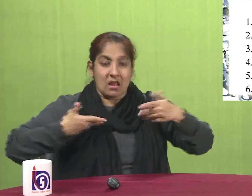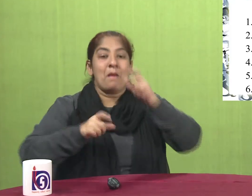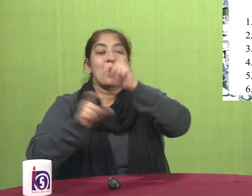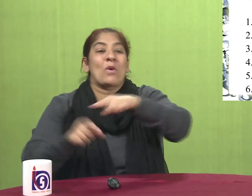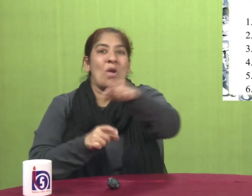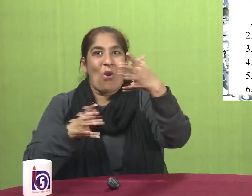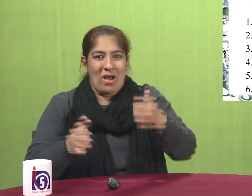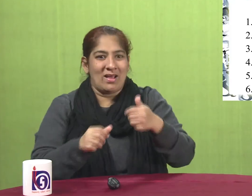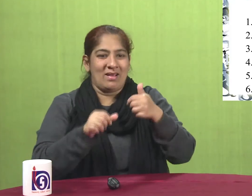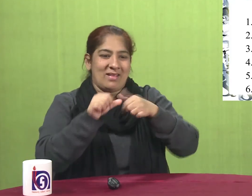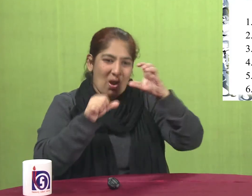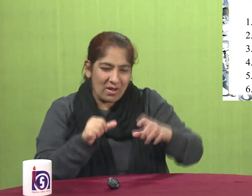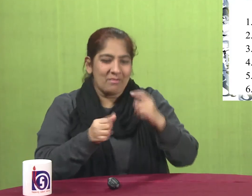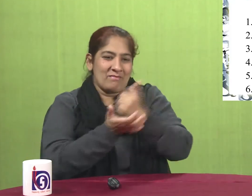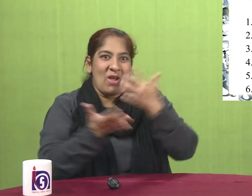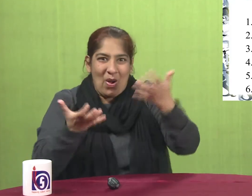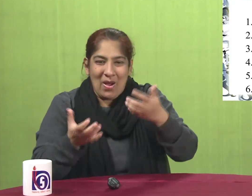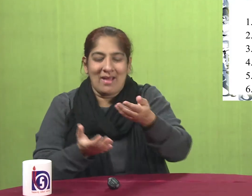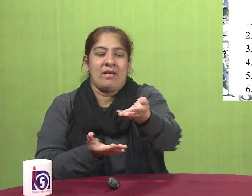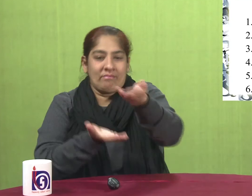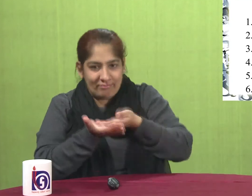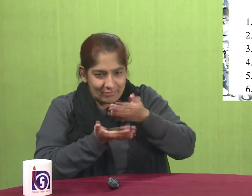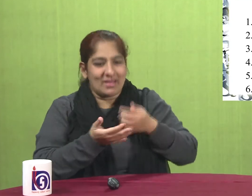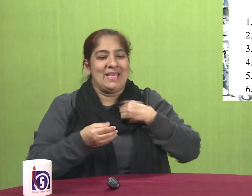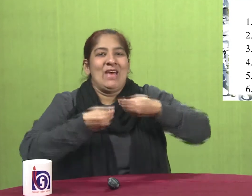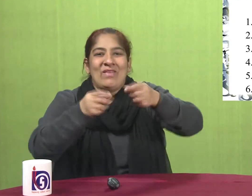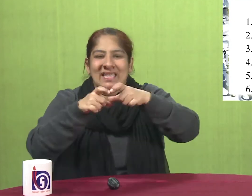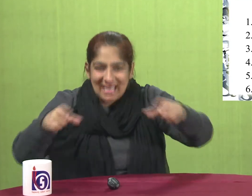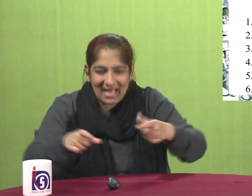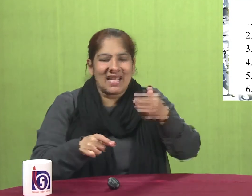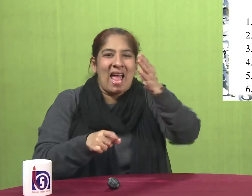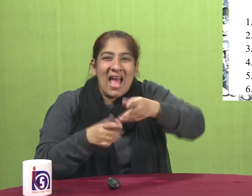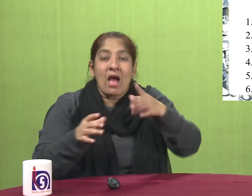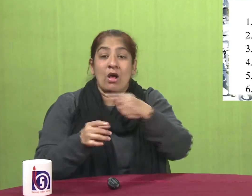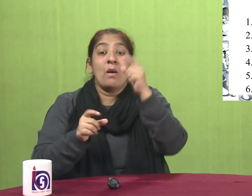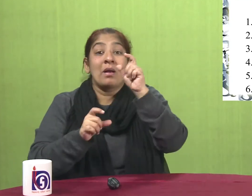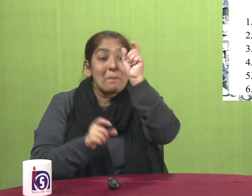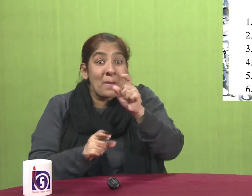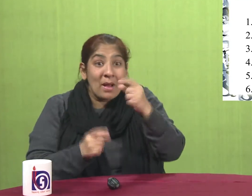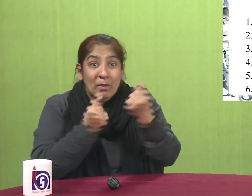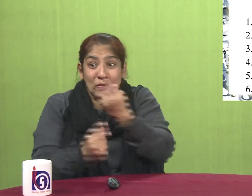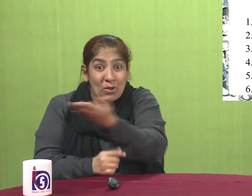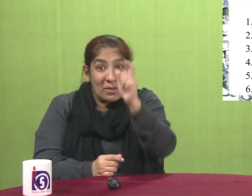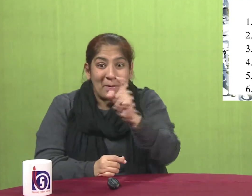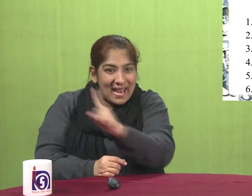are free to use as they want to use their internet banking. Then they're not bound to use.